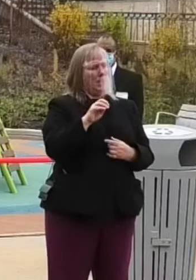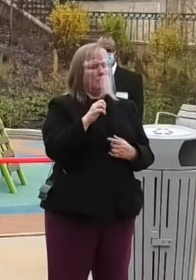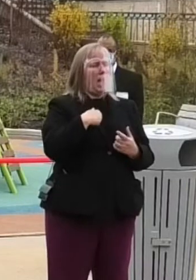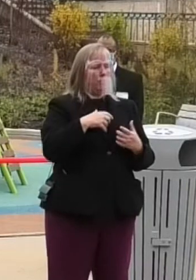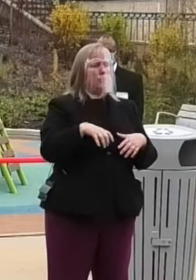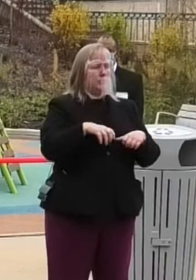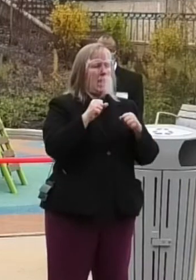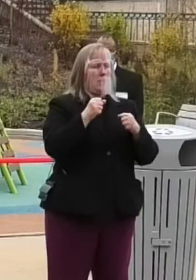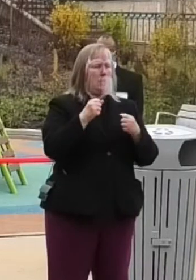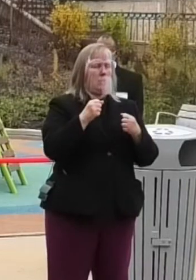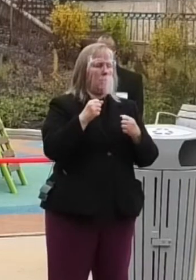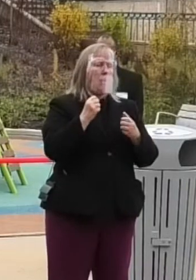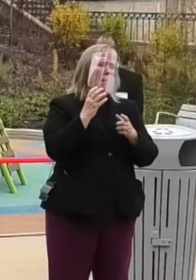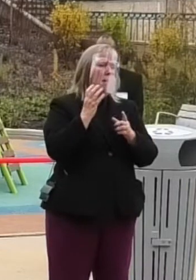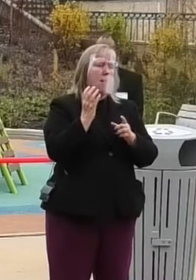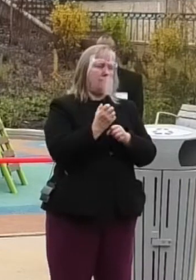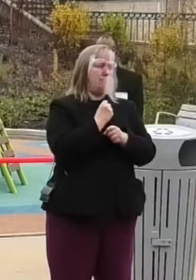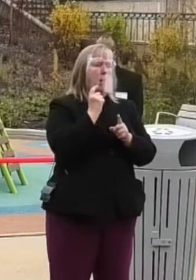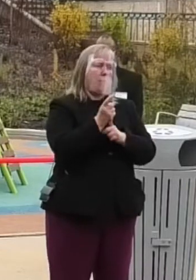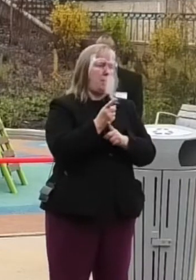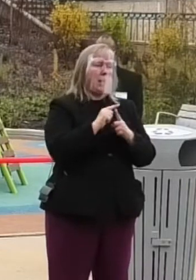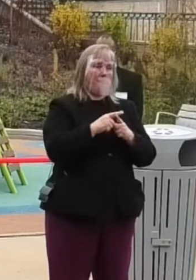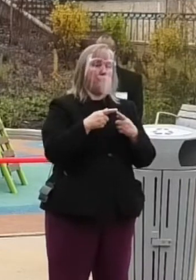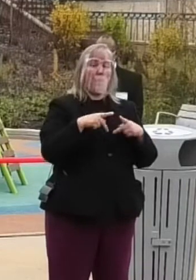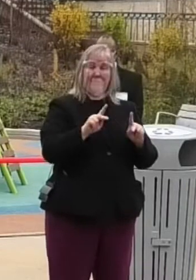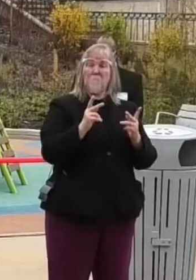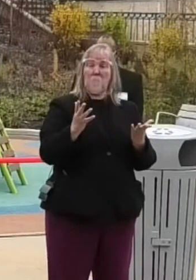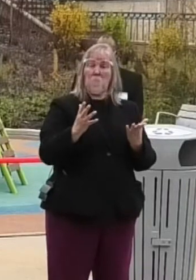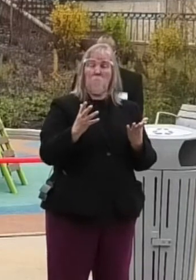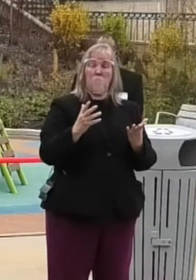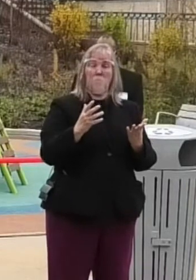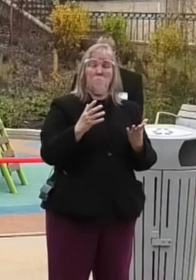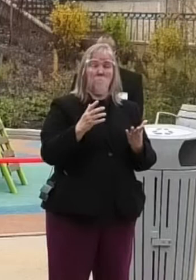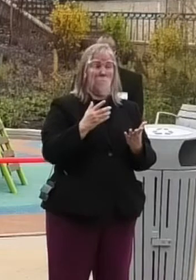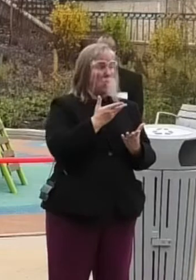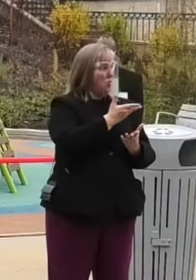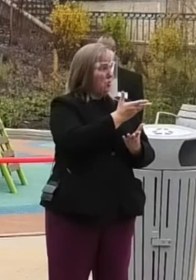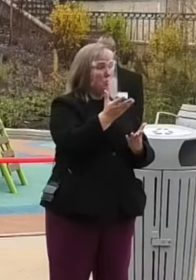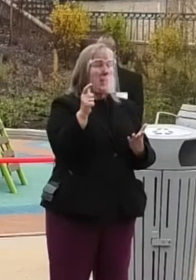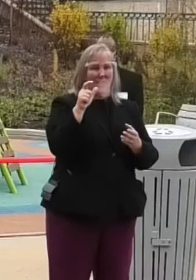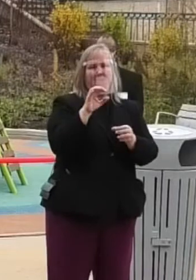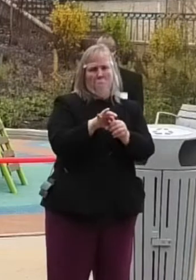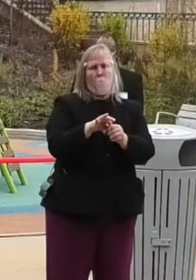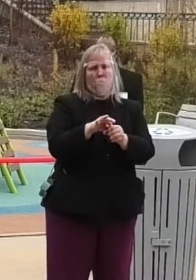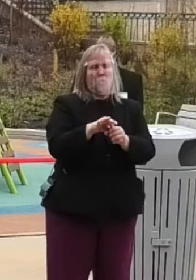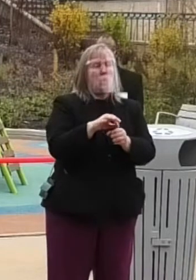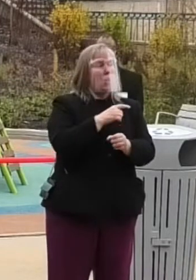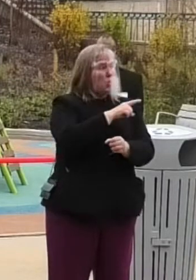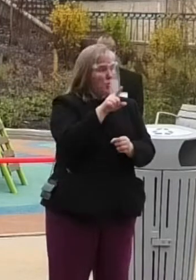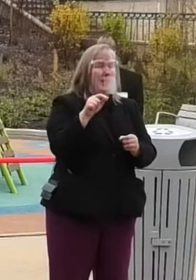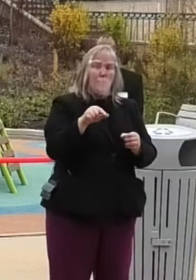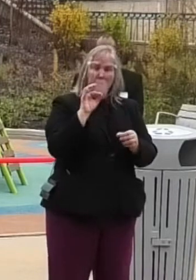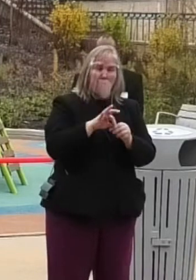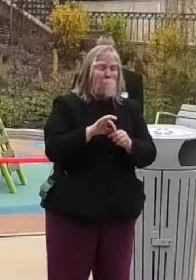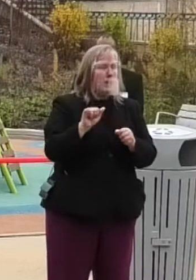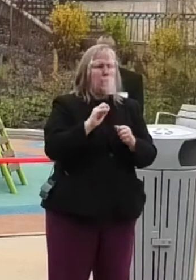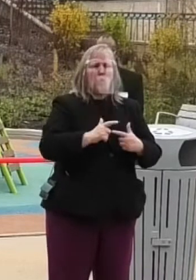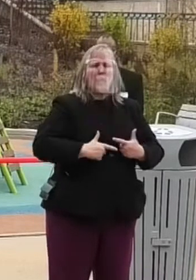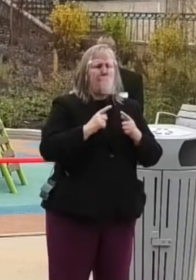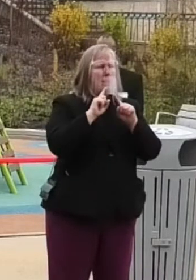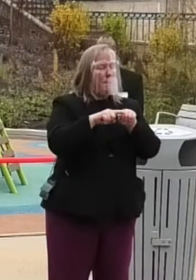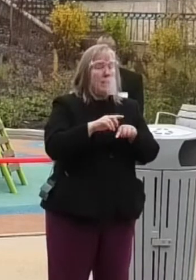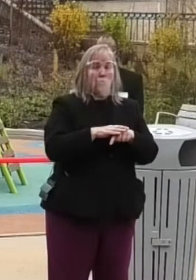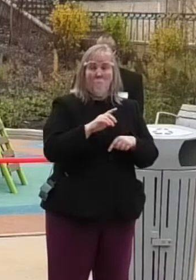privilege here. You need to vote. We need to vote, people. Like your life depends on it, because it